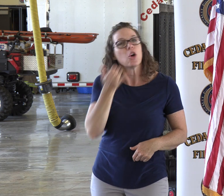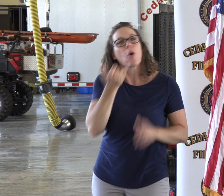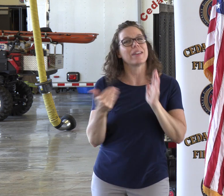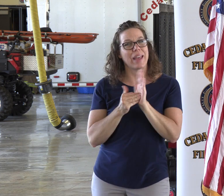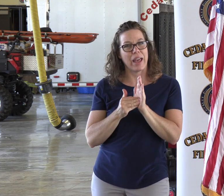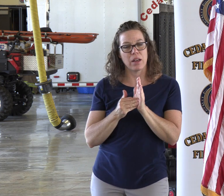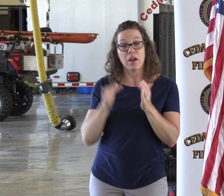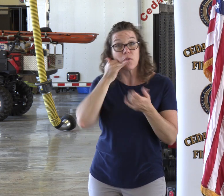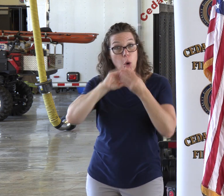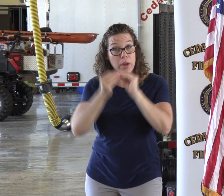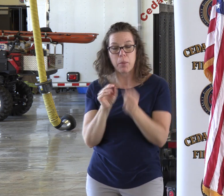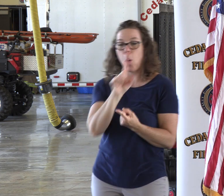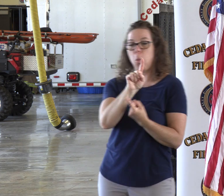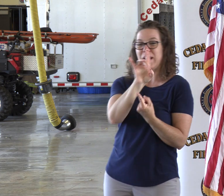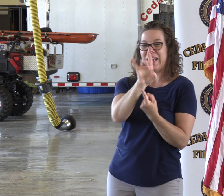1-800-ALLIANT.